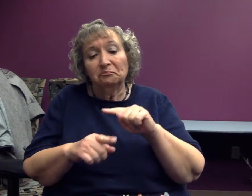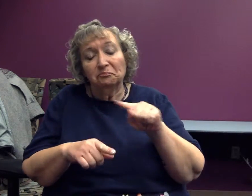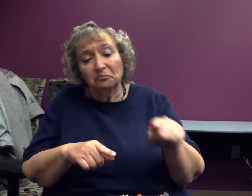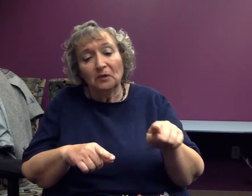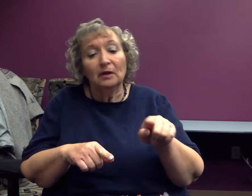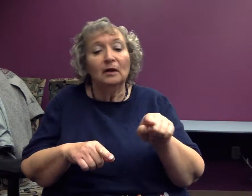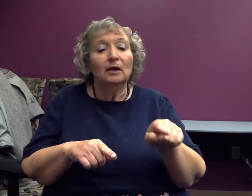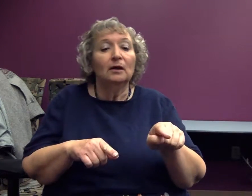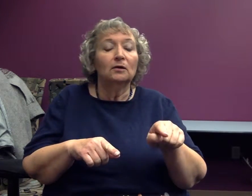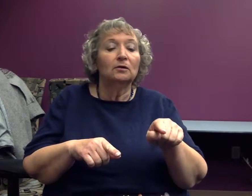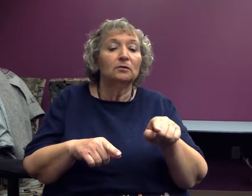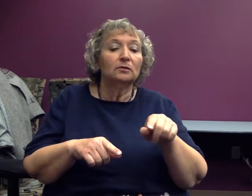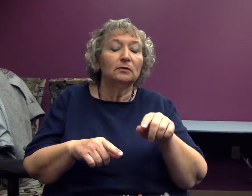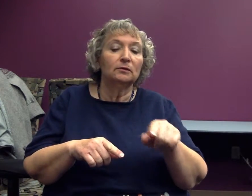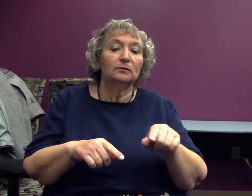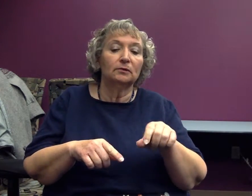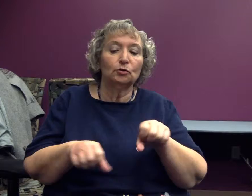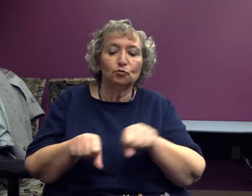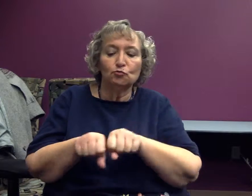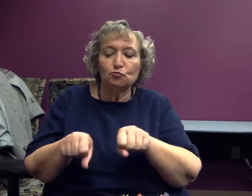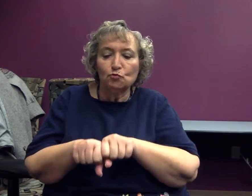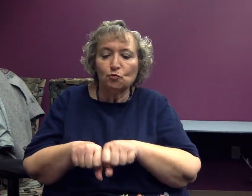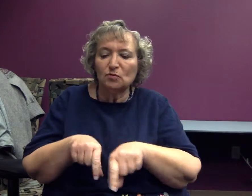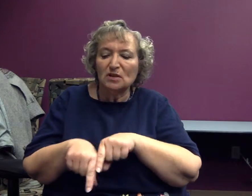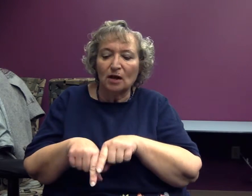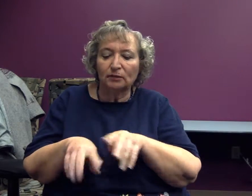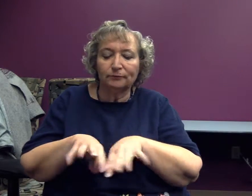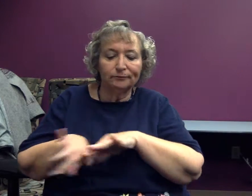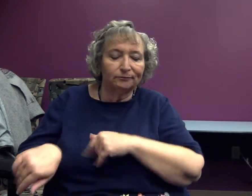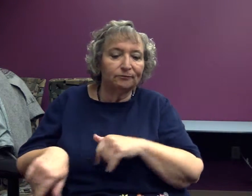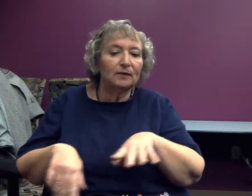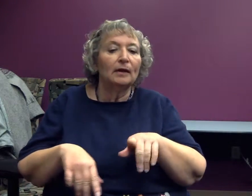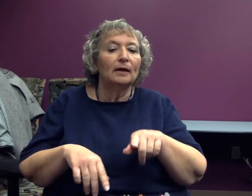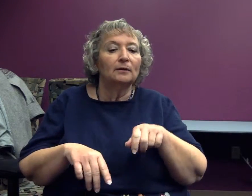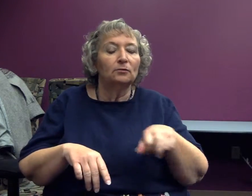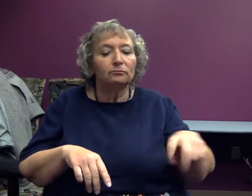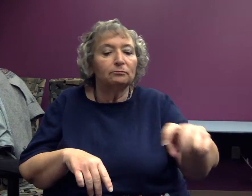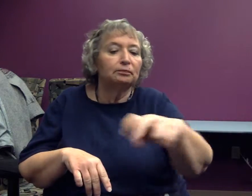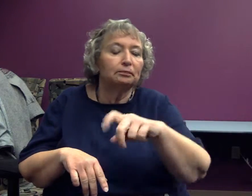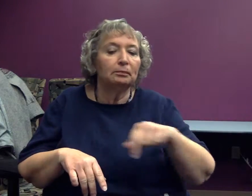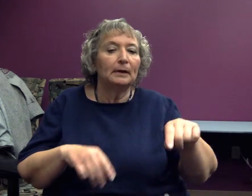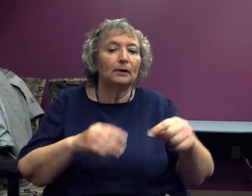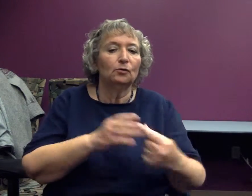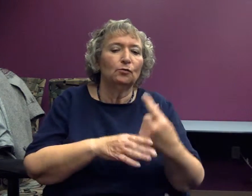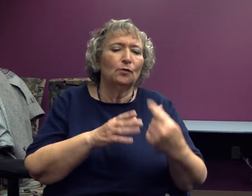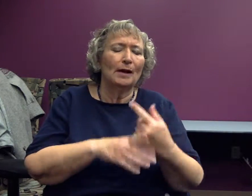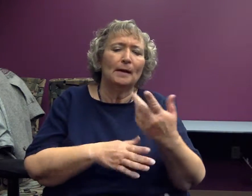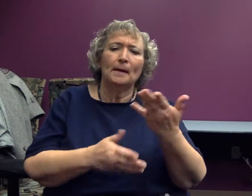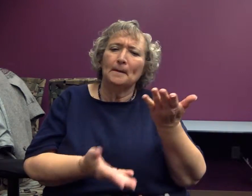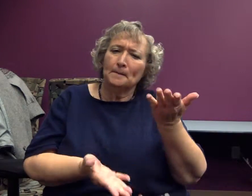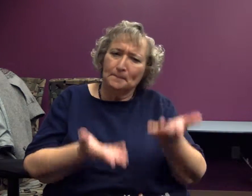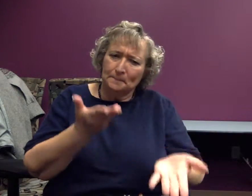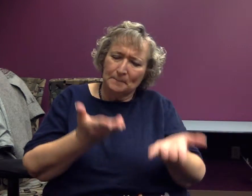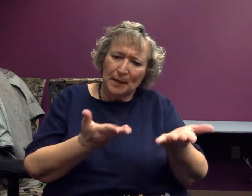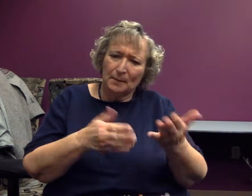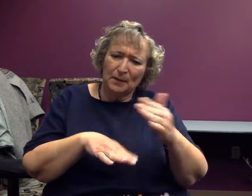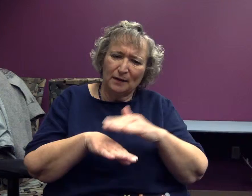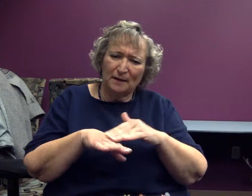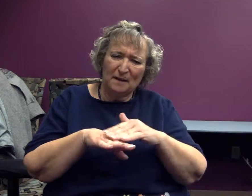and go running barefoot through the grass in the morning, your feet might get wet. That's from dew or water